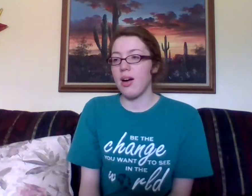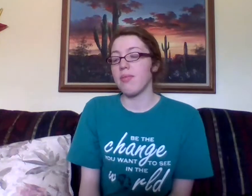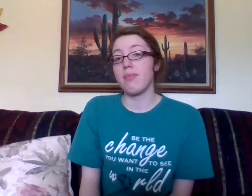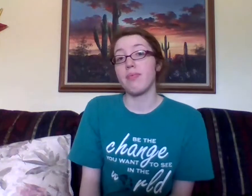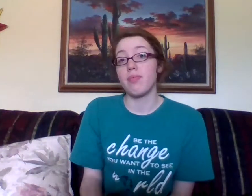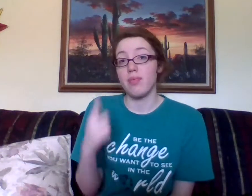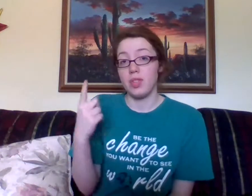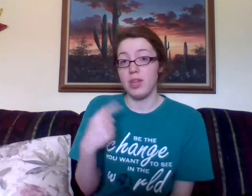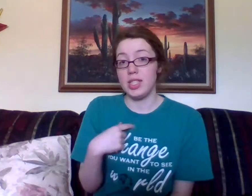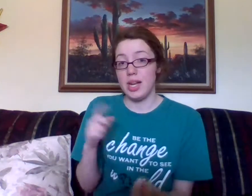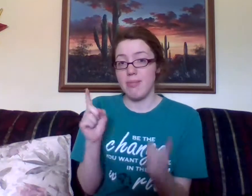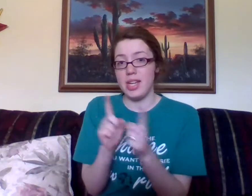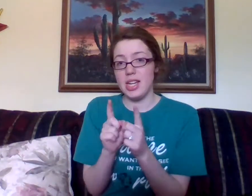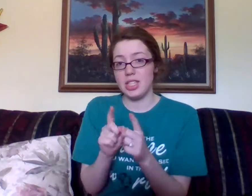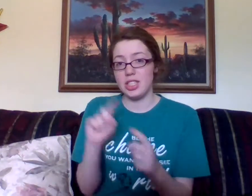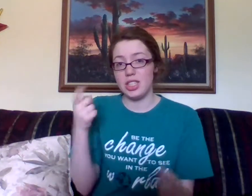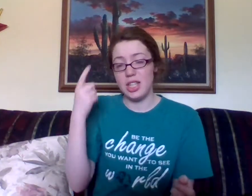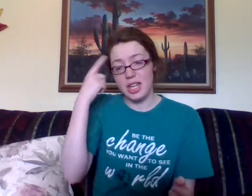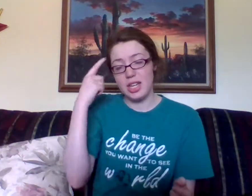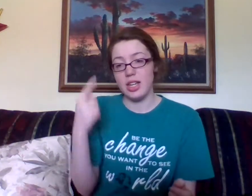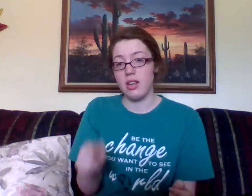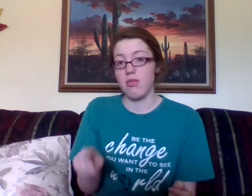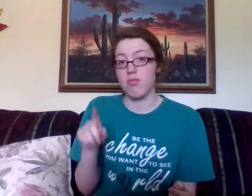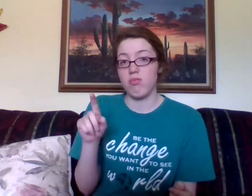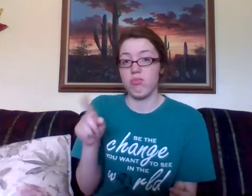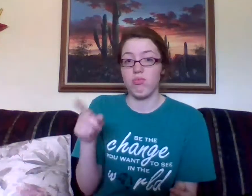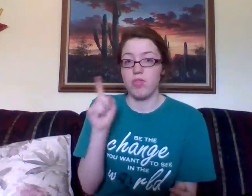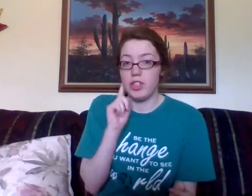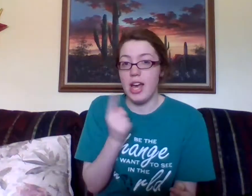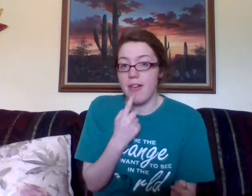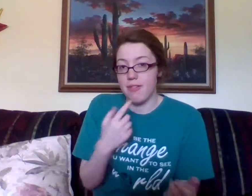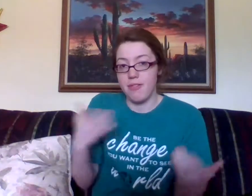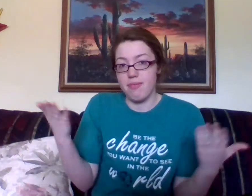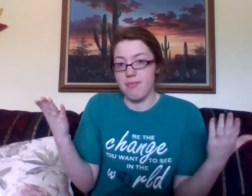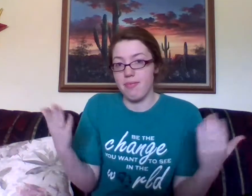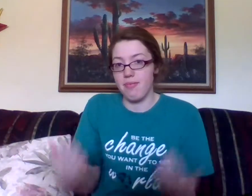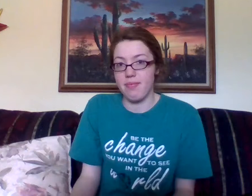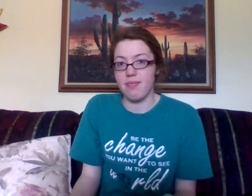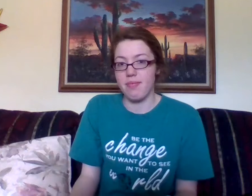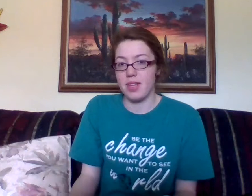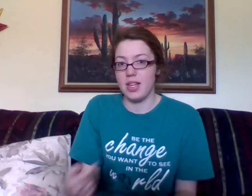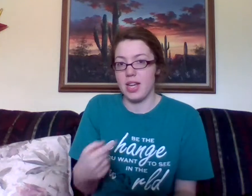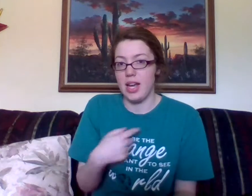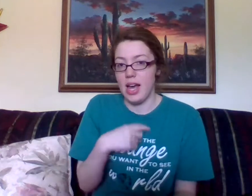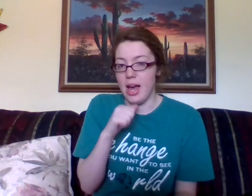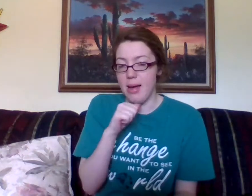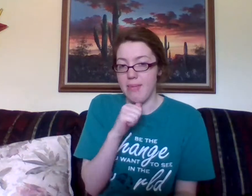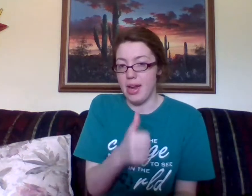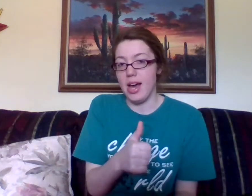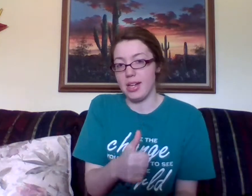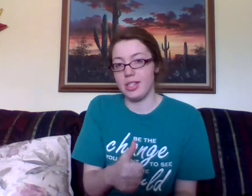the ones I meet, just think you're deaf. I'm not.